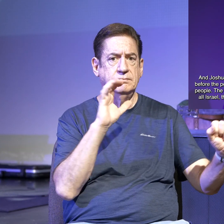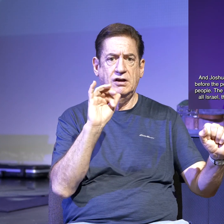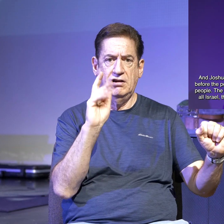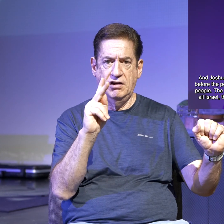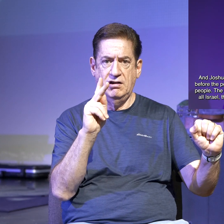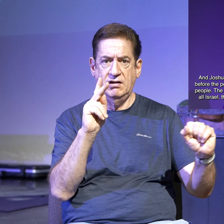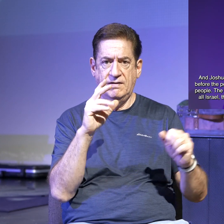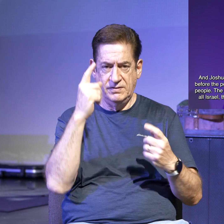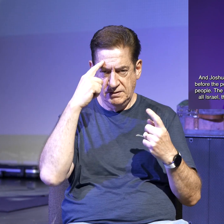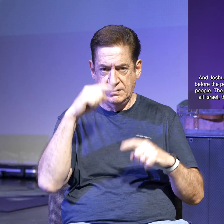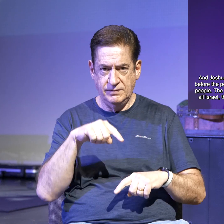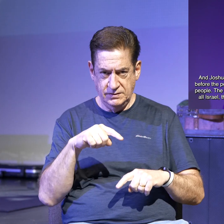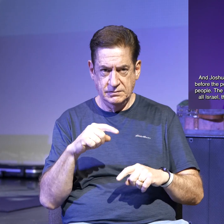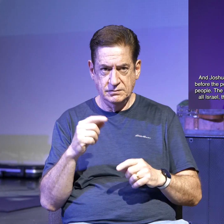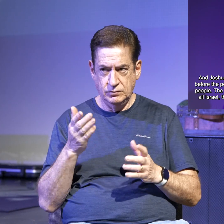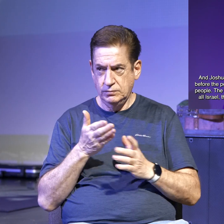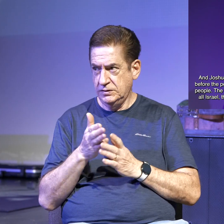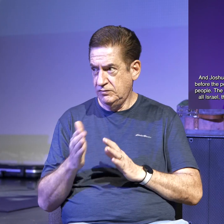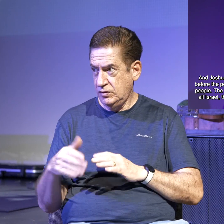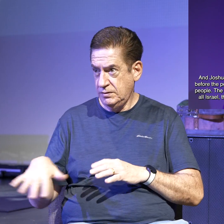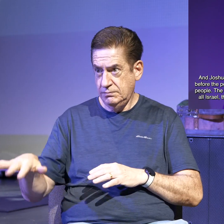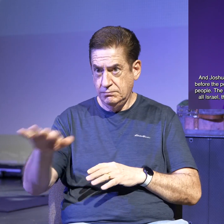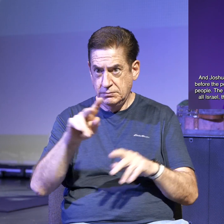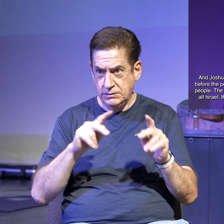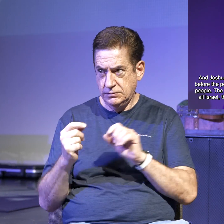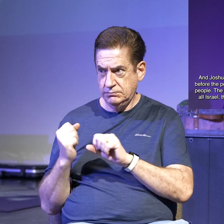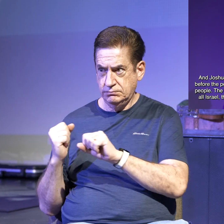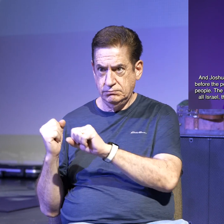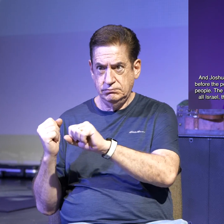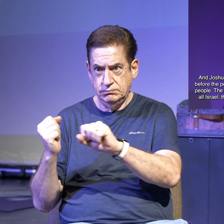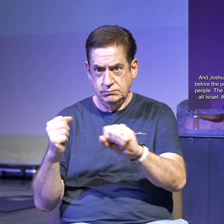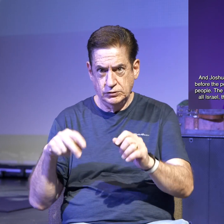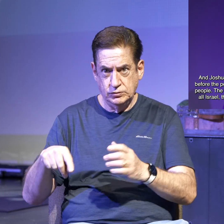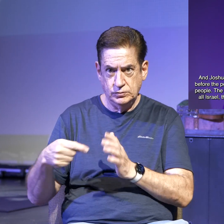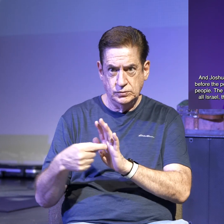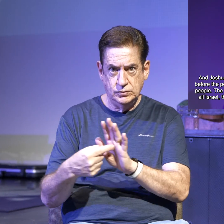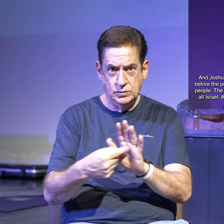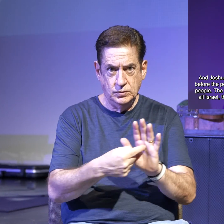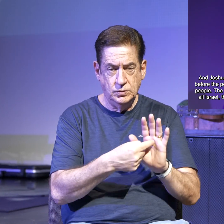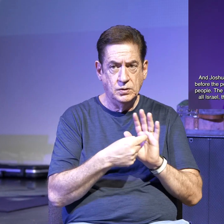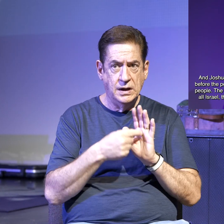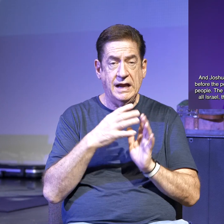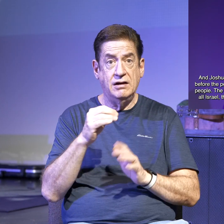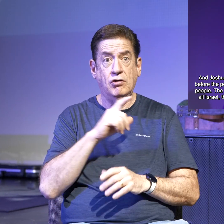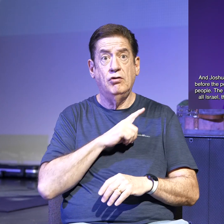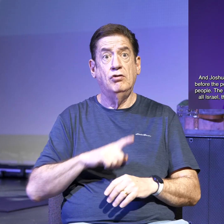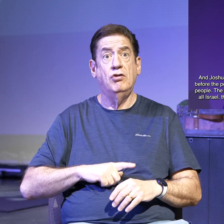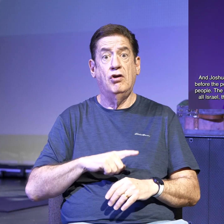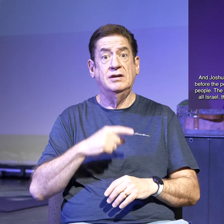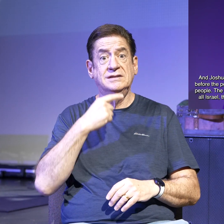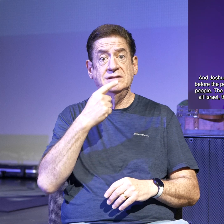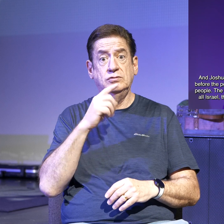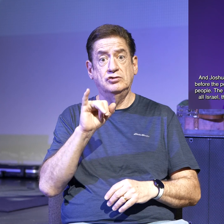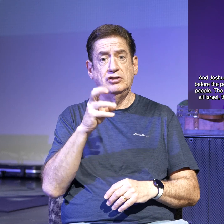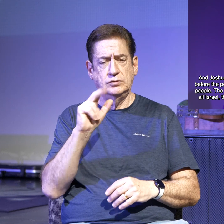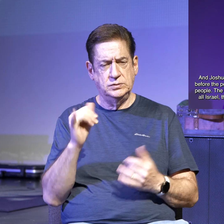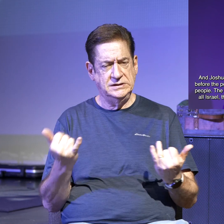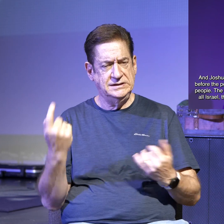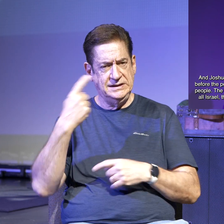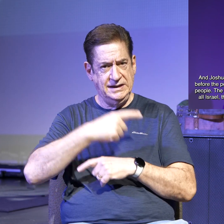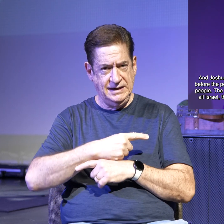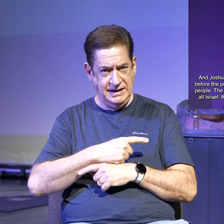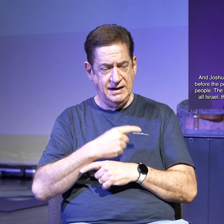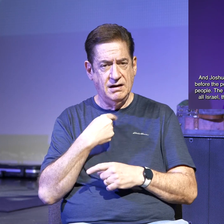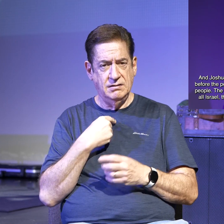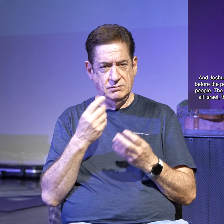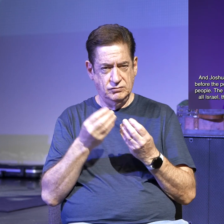So they took up the Ark of the Covenant and went before the people. The Lord said to Joshua, "Today I will begin to exalt you